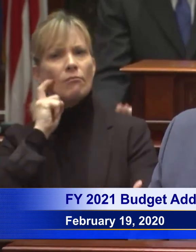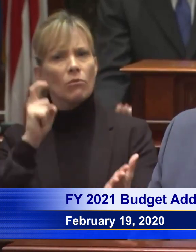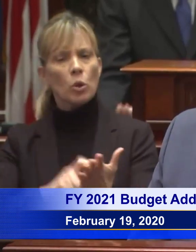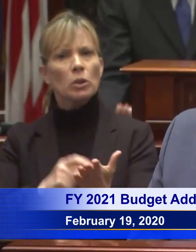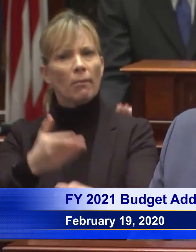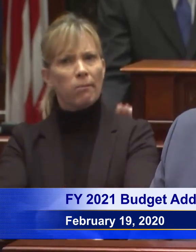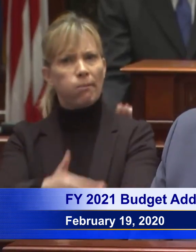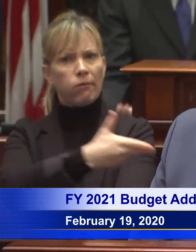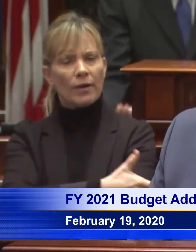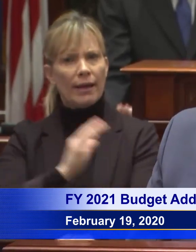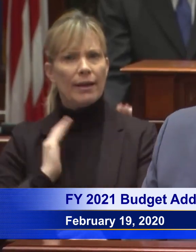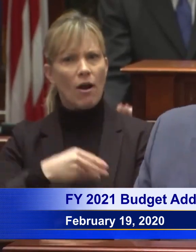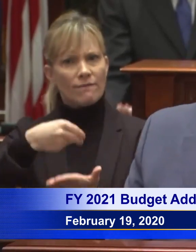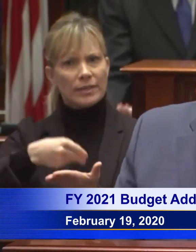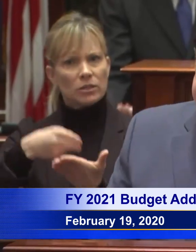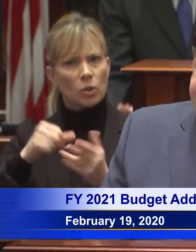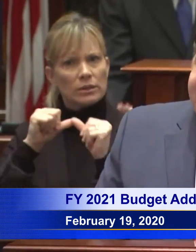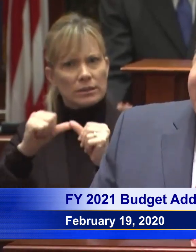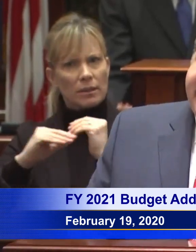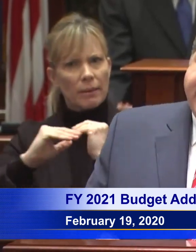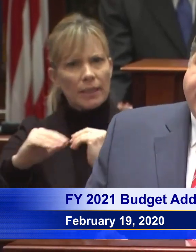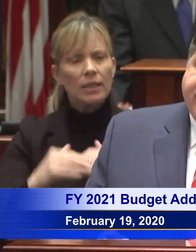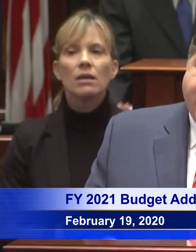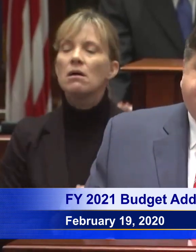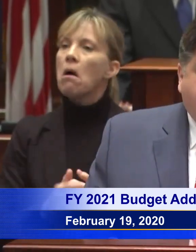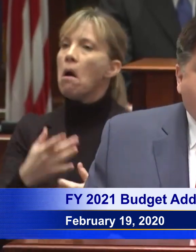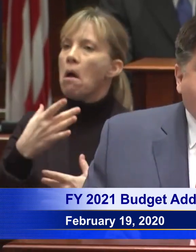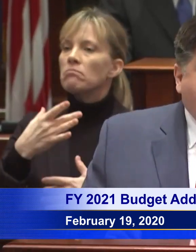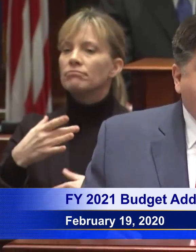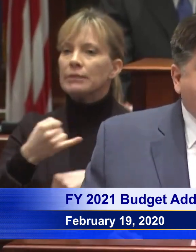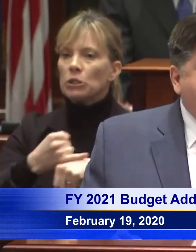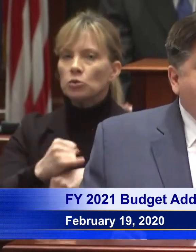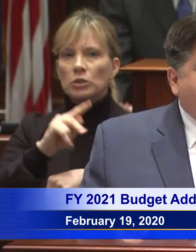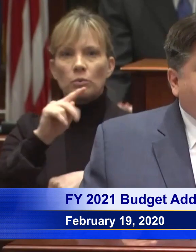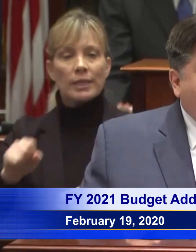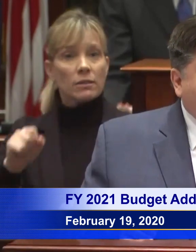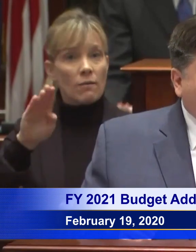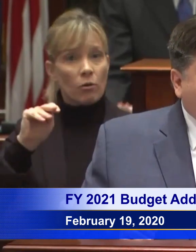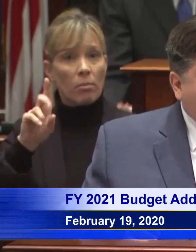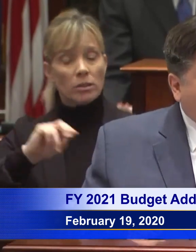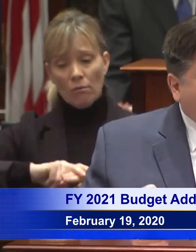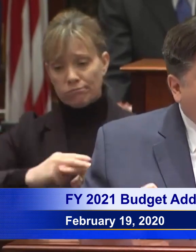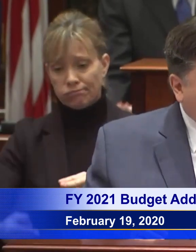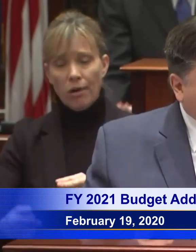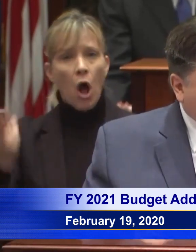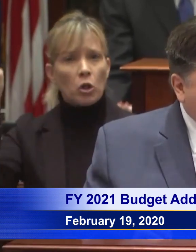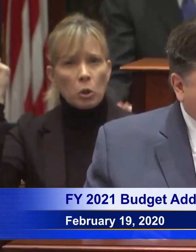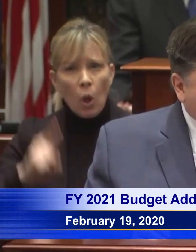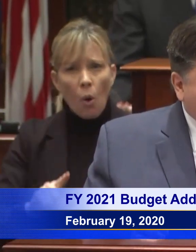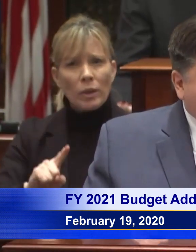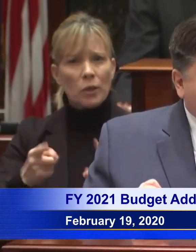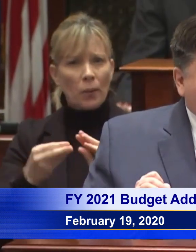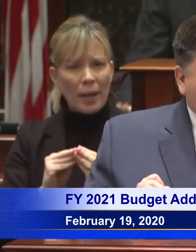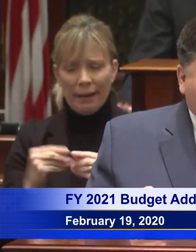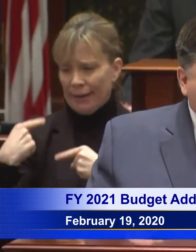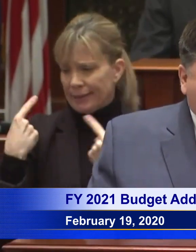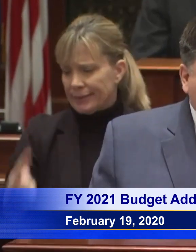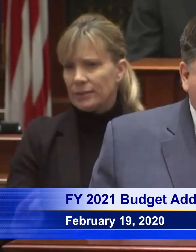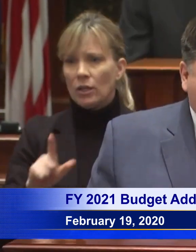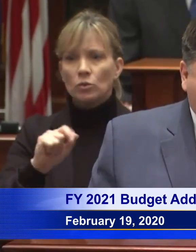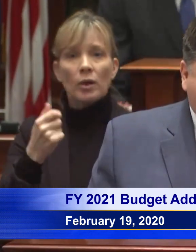distinct improvement in our fiscal stability, and interest rates on our bonds have tumbled to their lowest rate